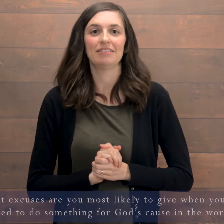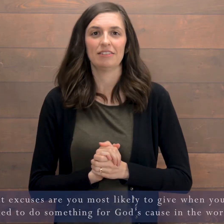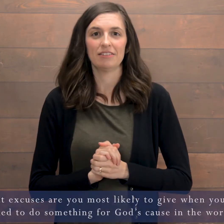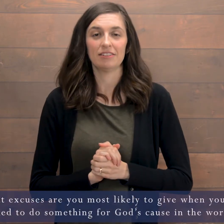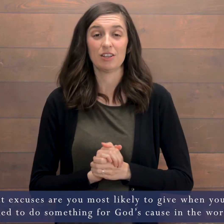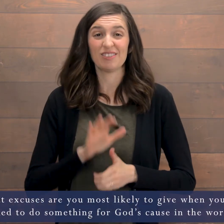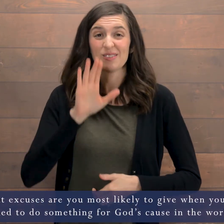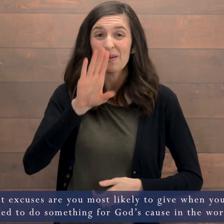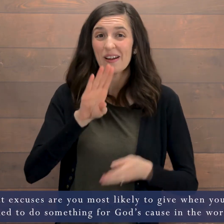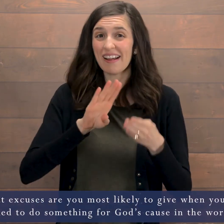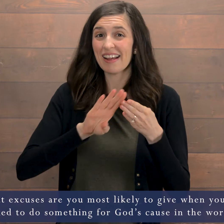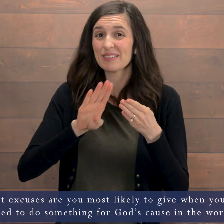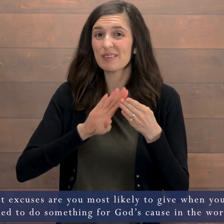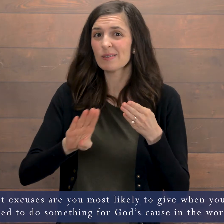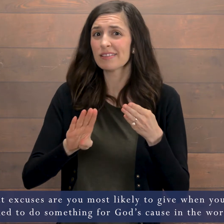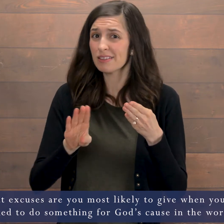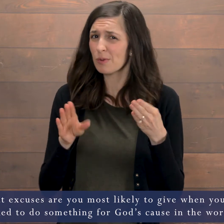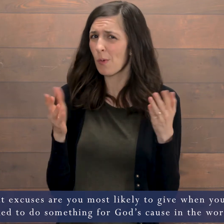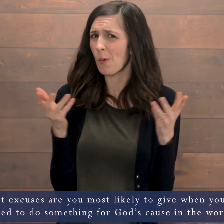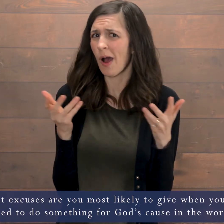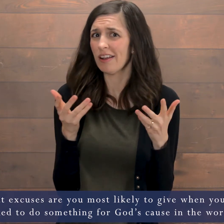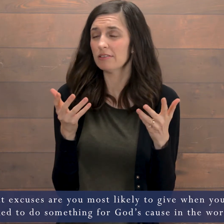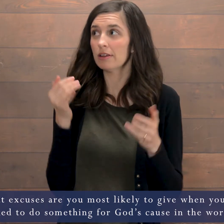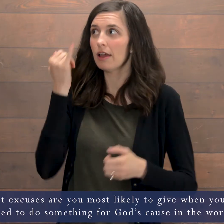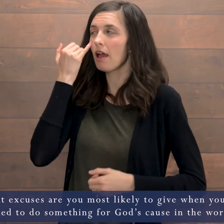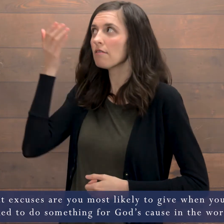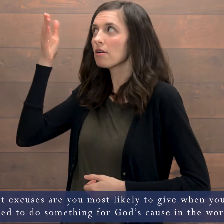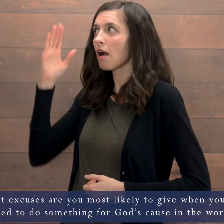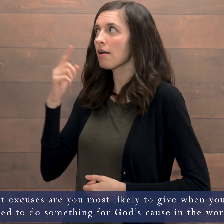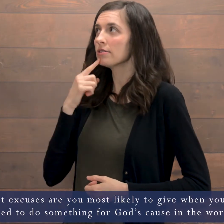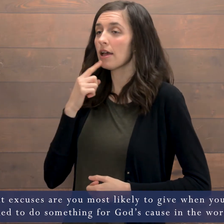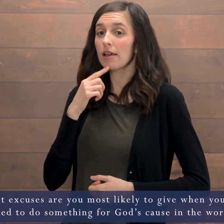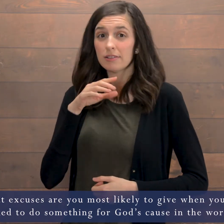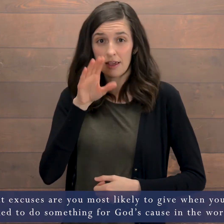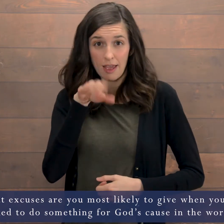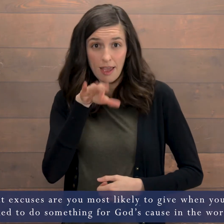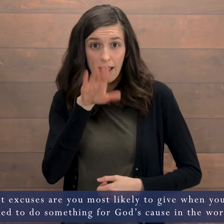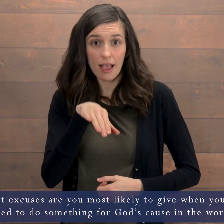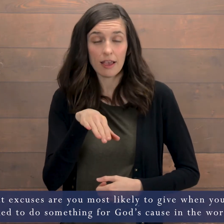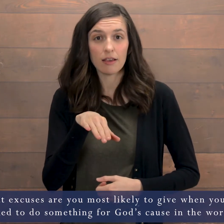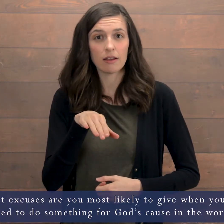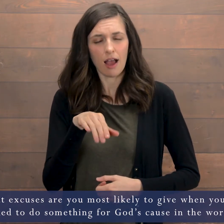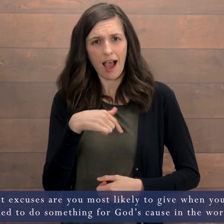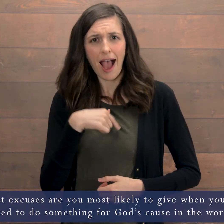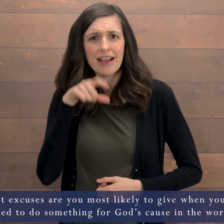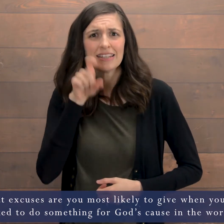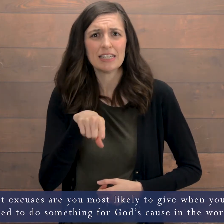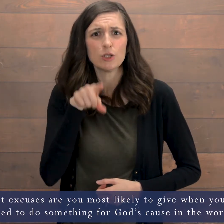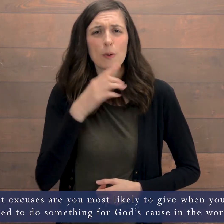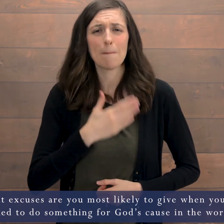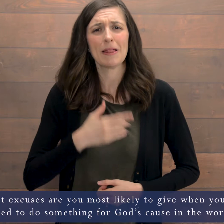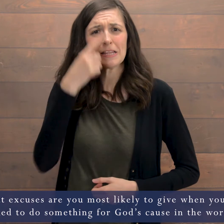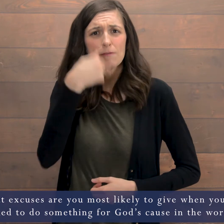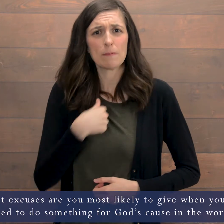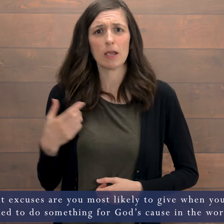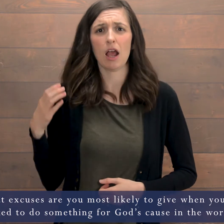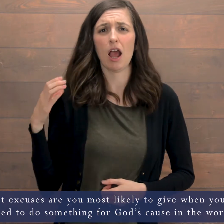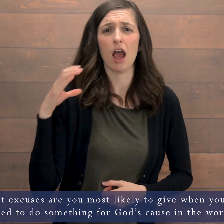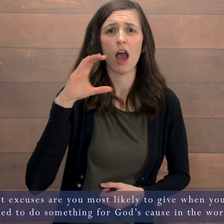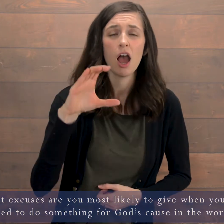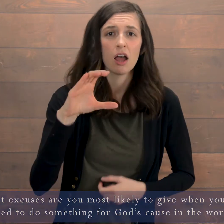What excuses are you most likely to give when you are asked to do something for God's cause in the world?